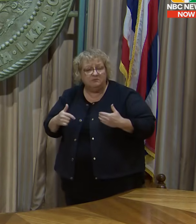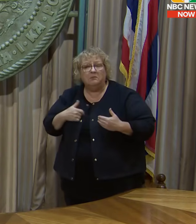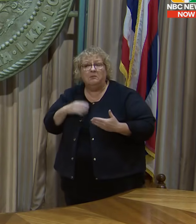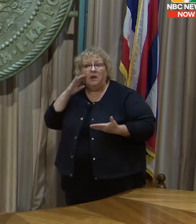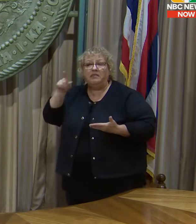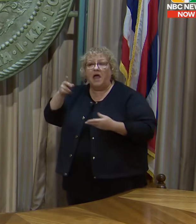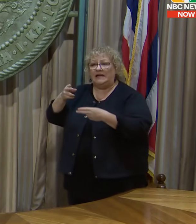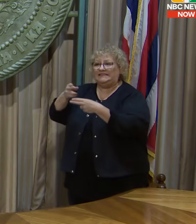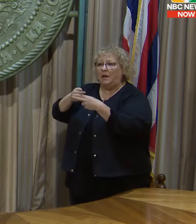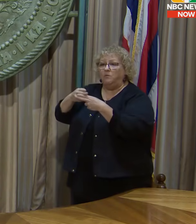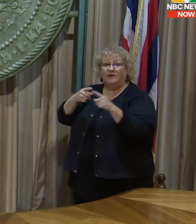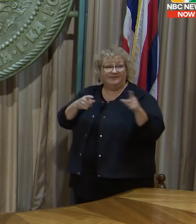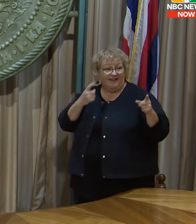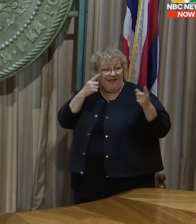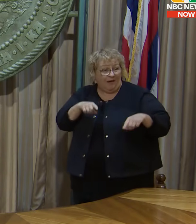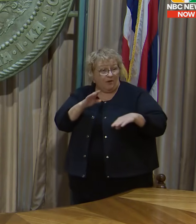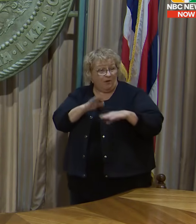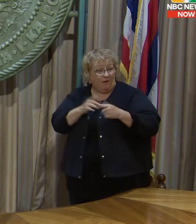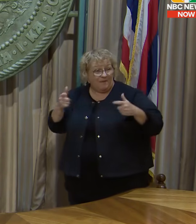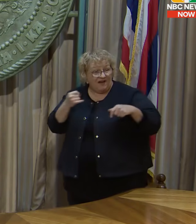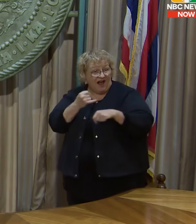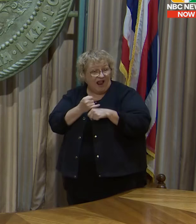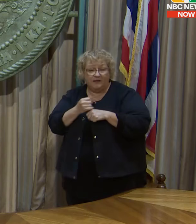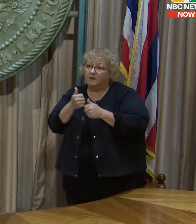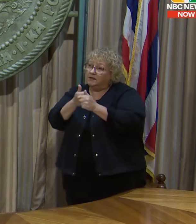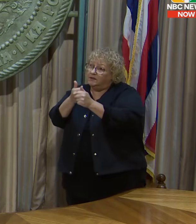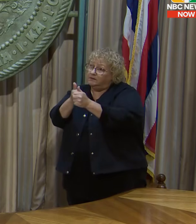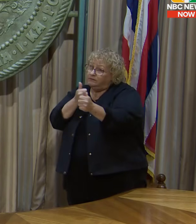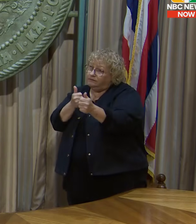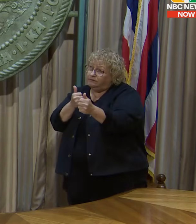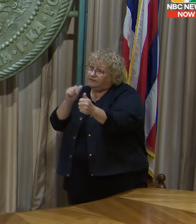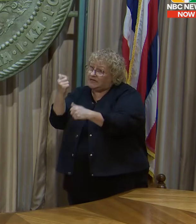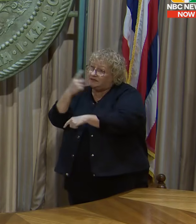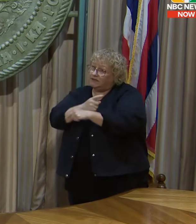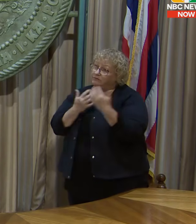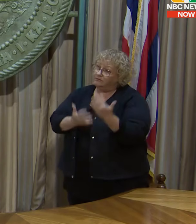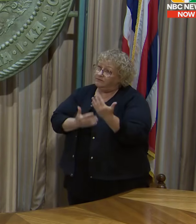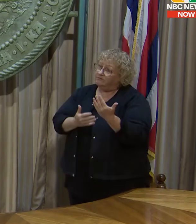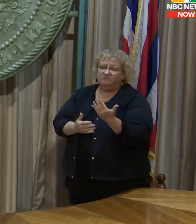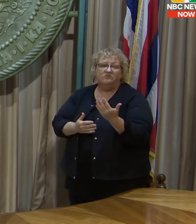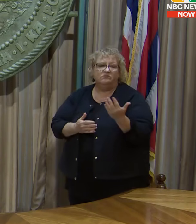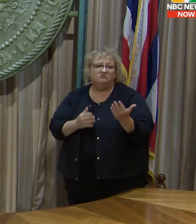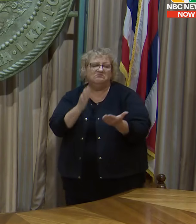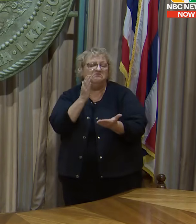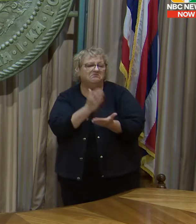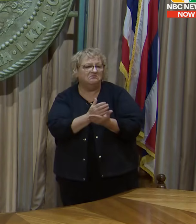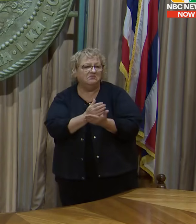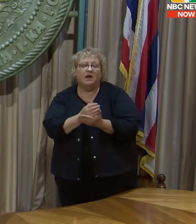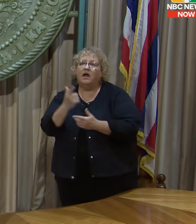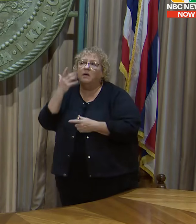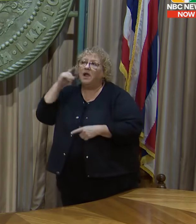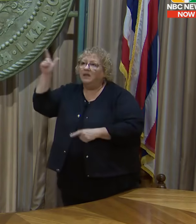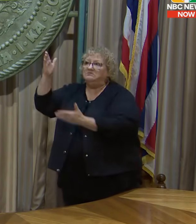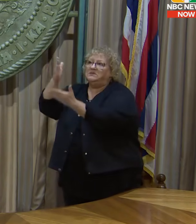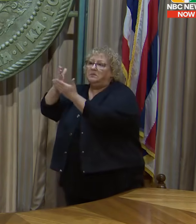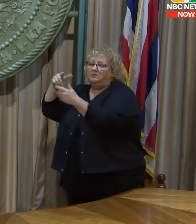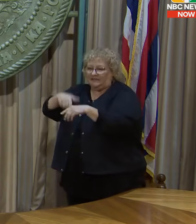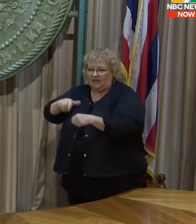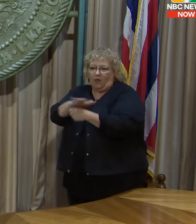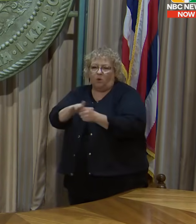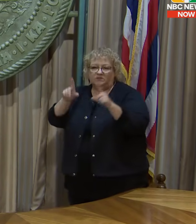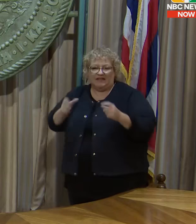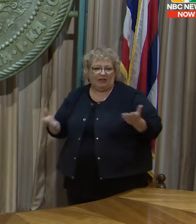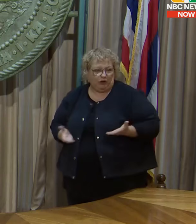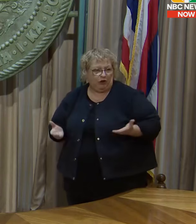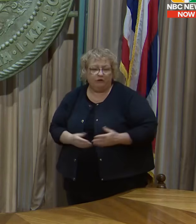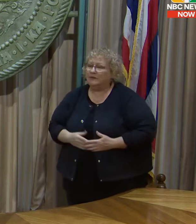that temporary situation has been resolved, and we can expect a lot quicker turnaround on any testing locally. Okay, Director,